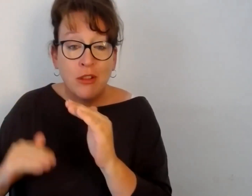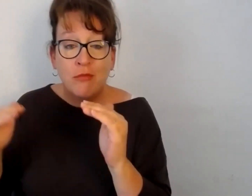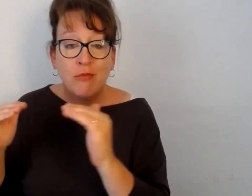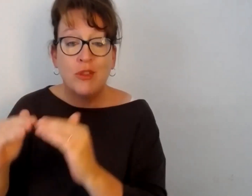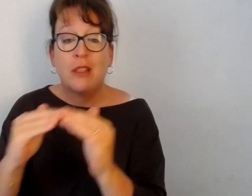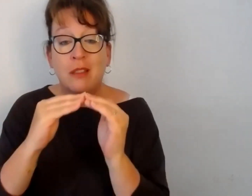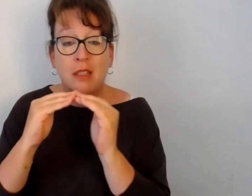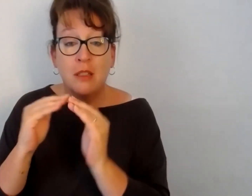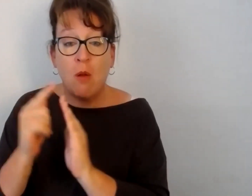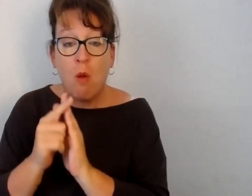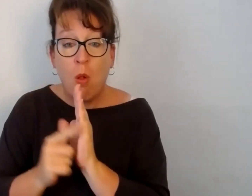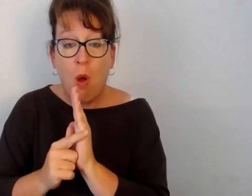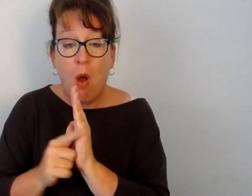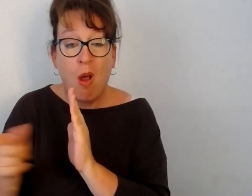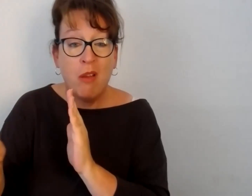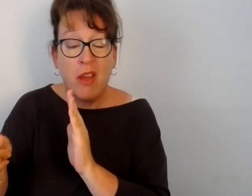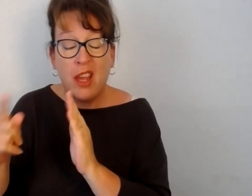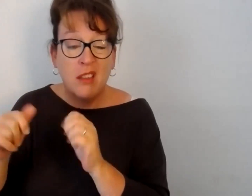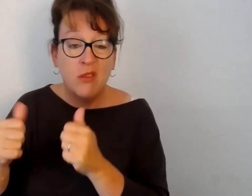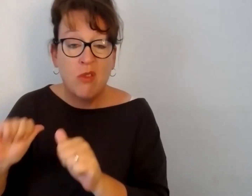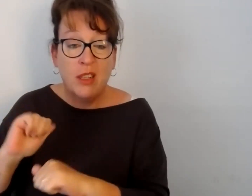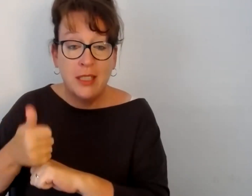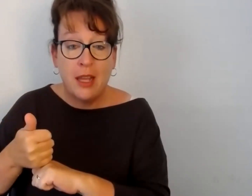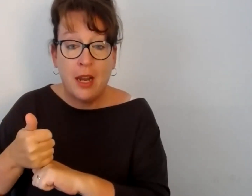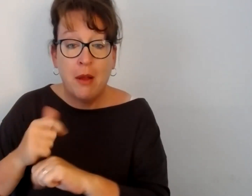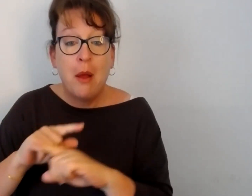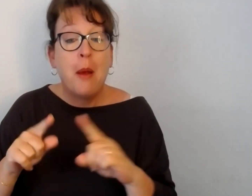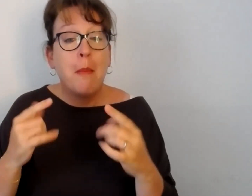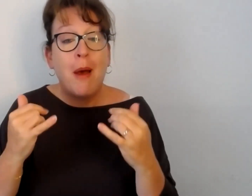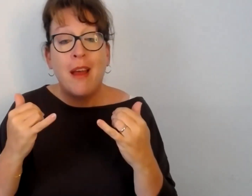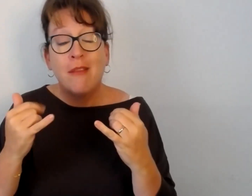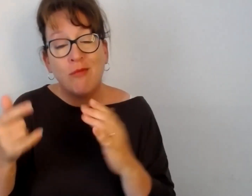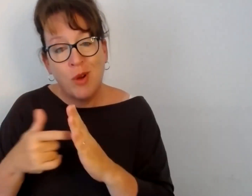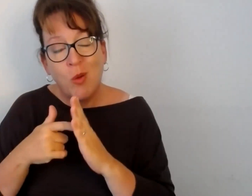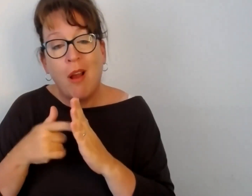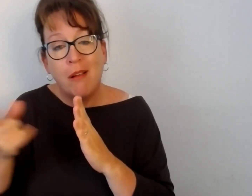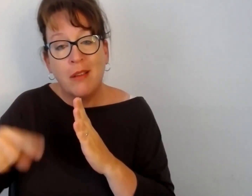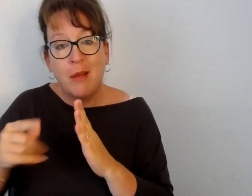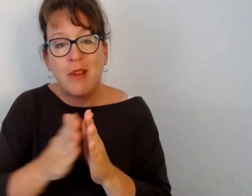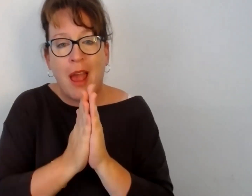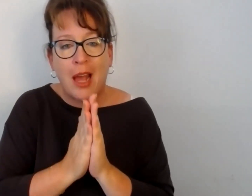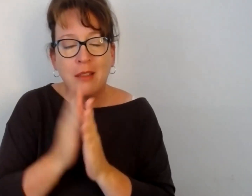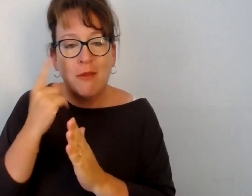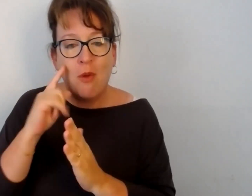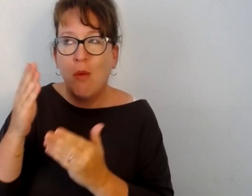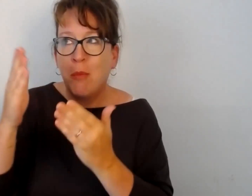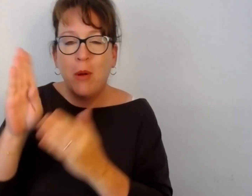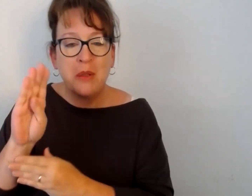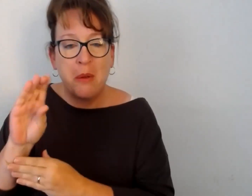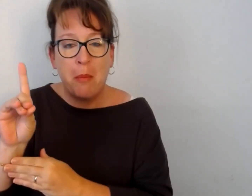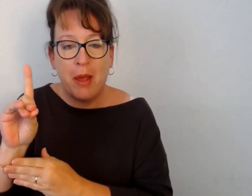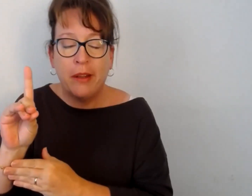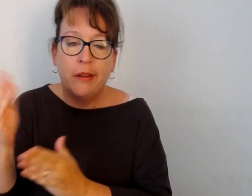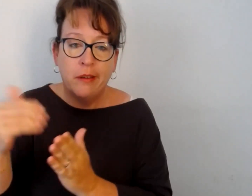law. But they had to put the project back out to bid because they did it wrong. Would